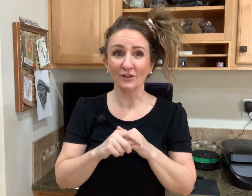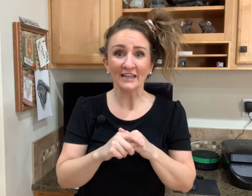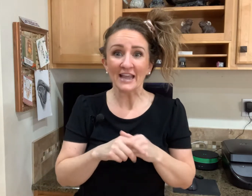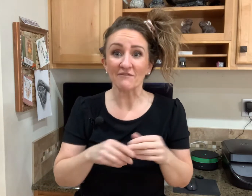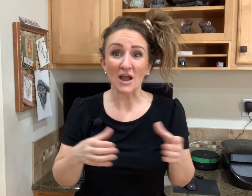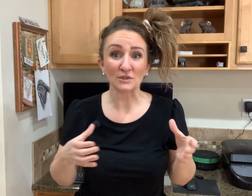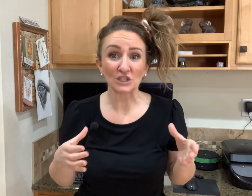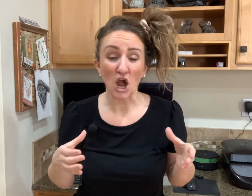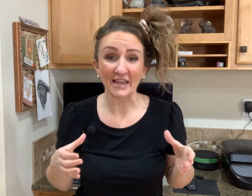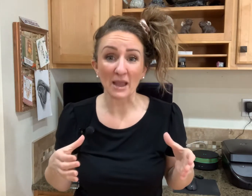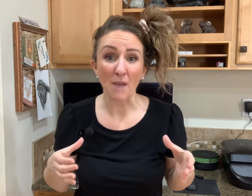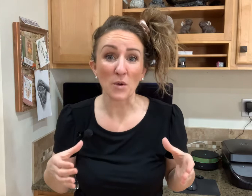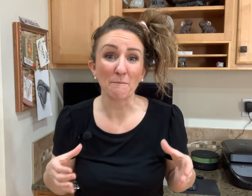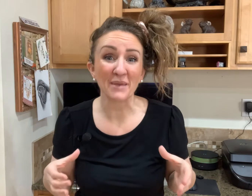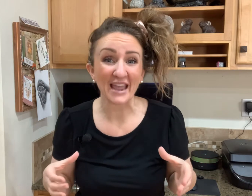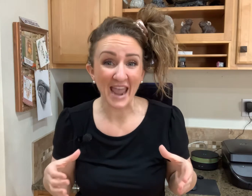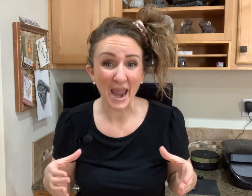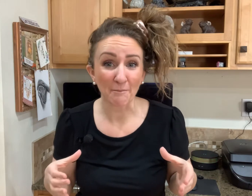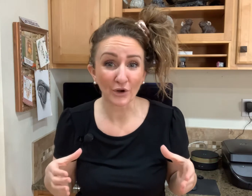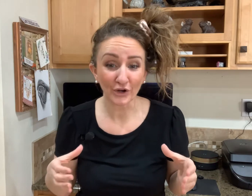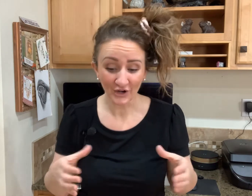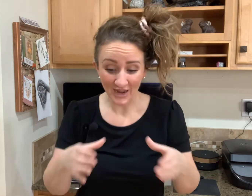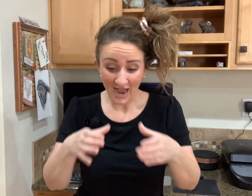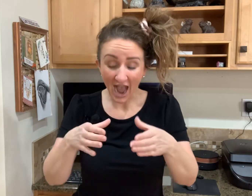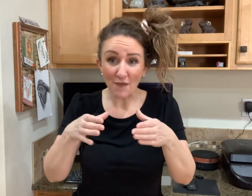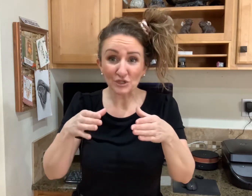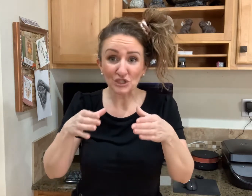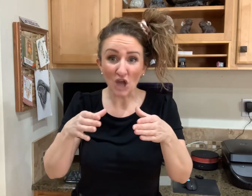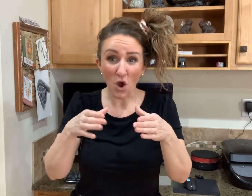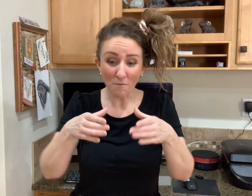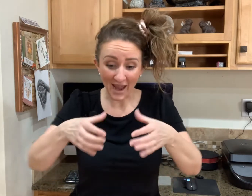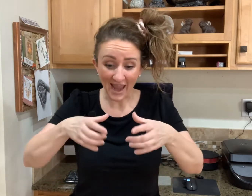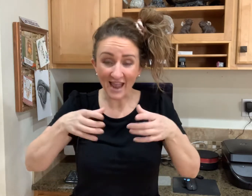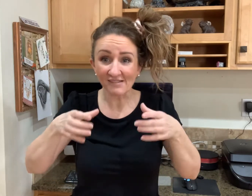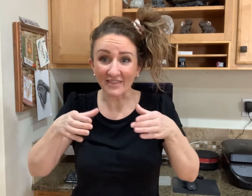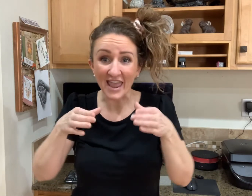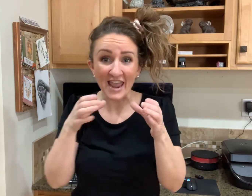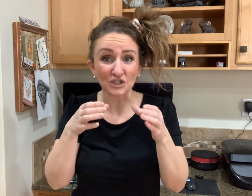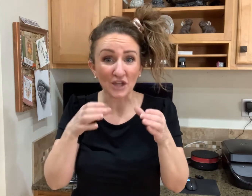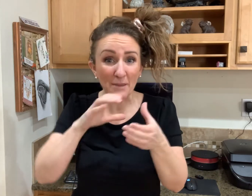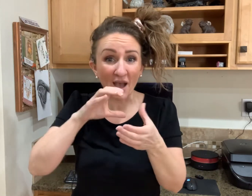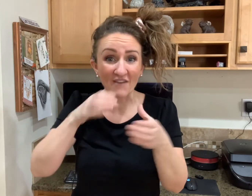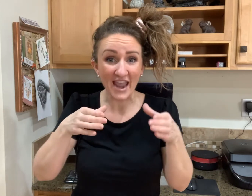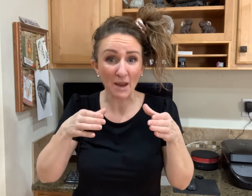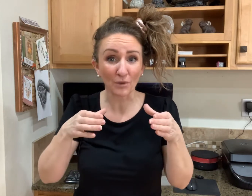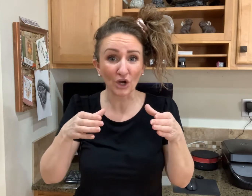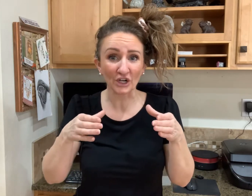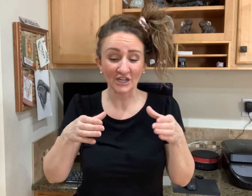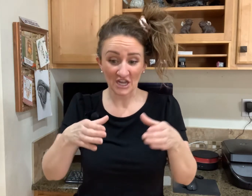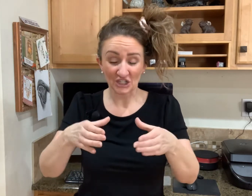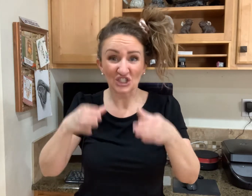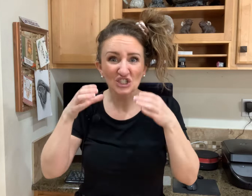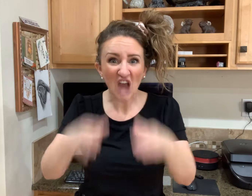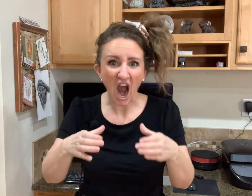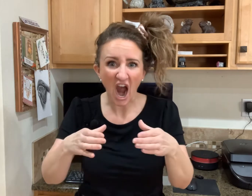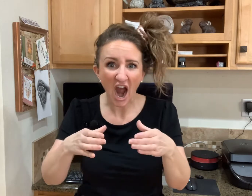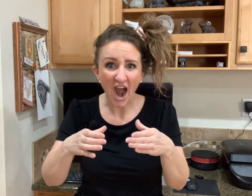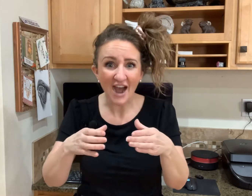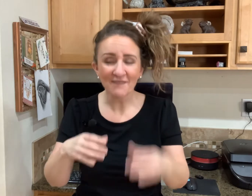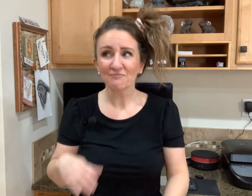if I was talking about a big hamburger, I would show my hands in the hand shape of a hamburger. If